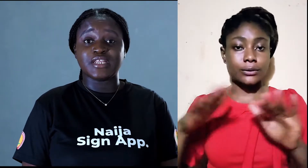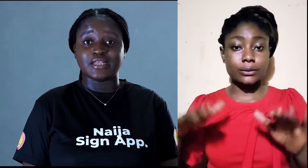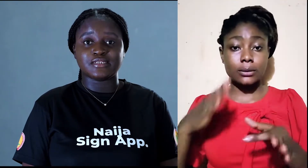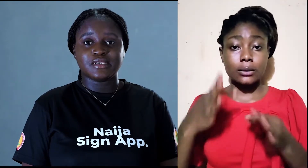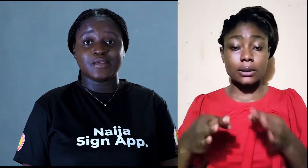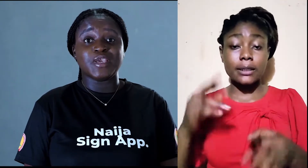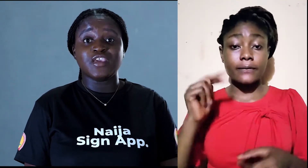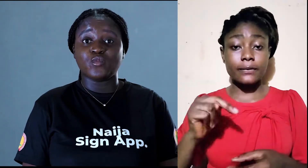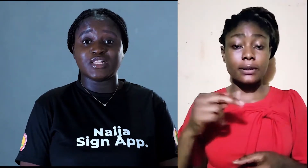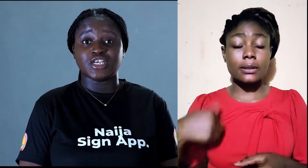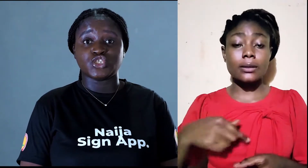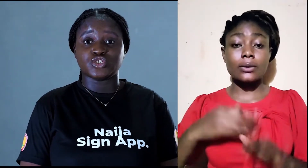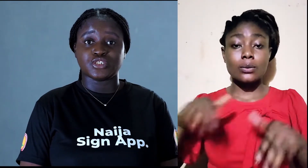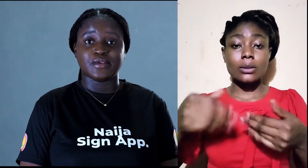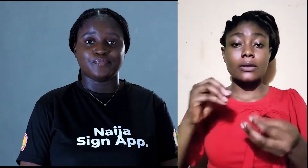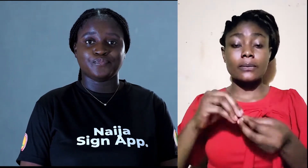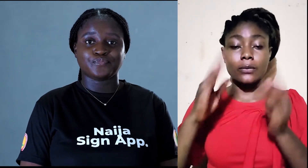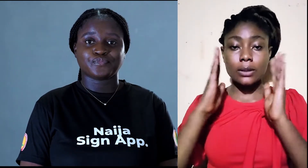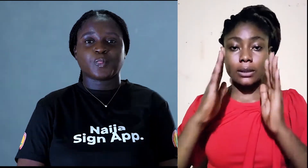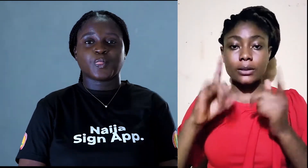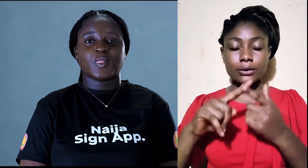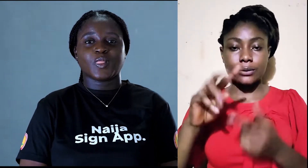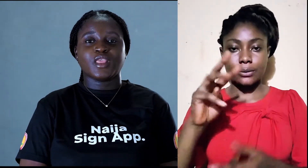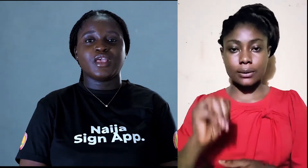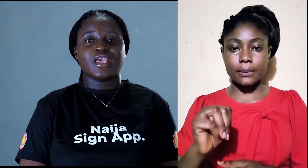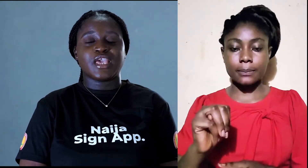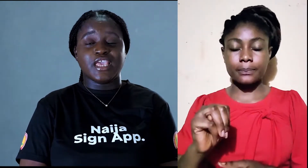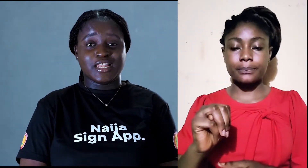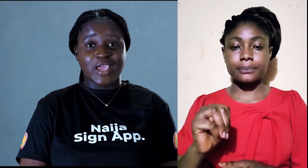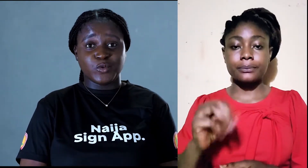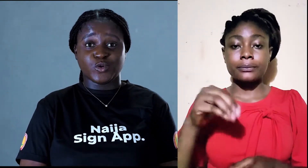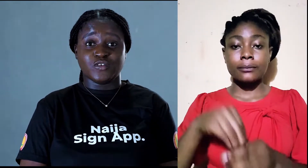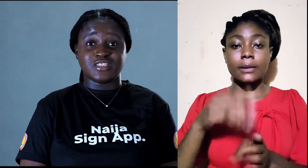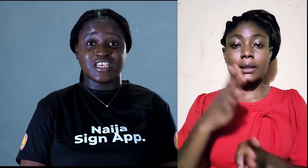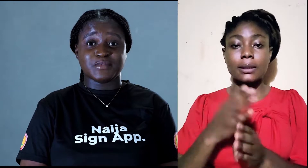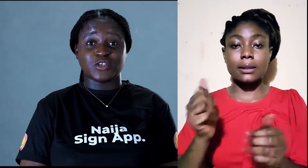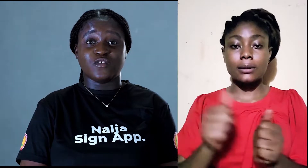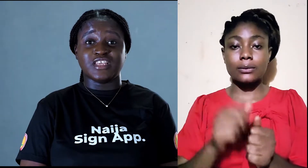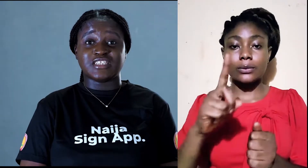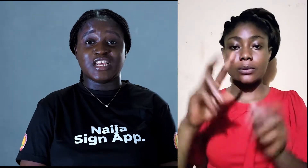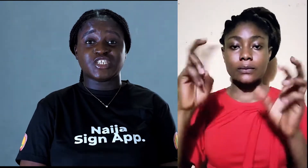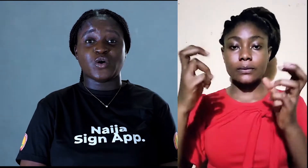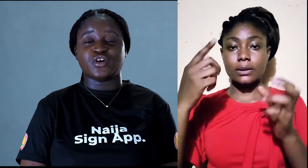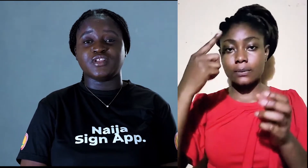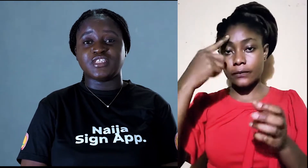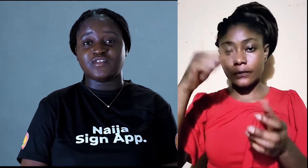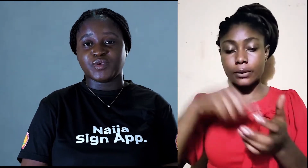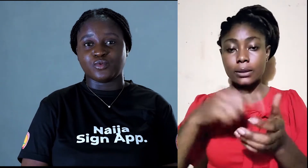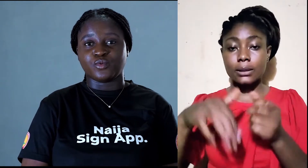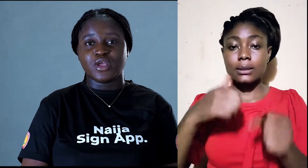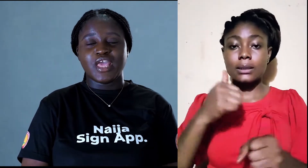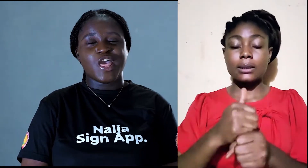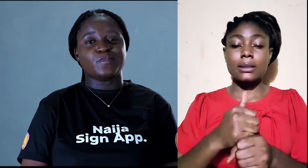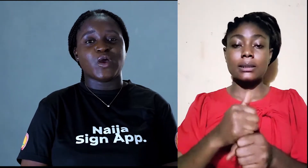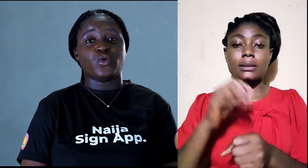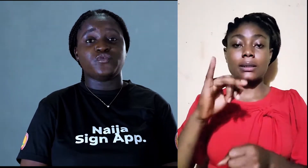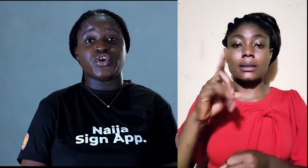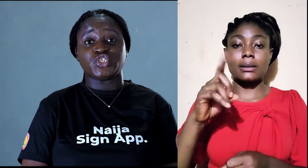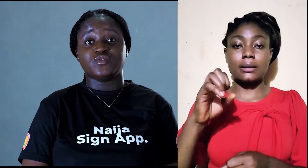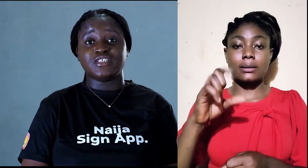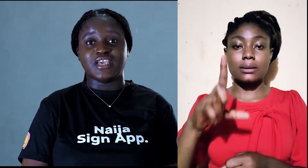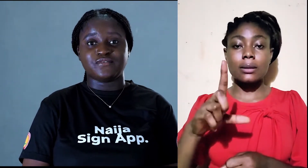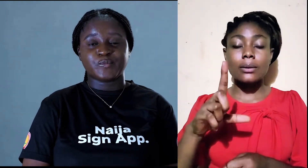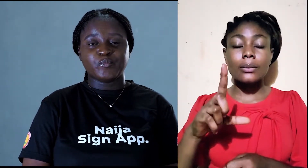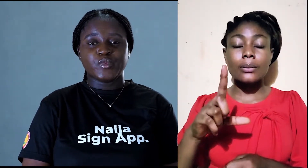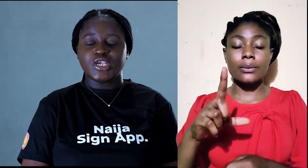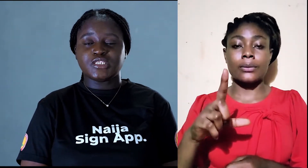If needed, they may give more attention to them. In line with one of the themes of the International Week of the Deaf, held by World